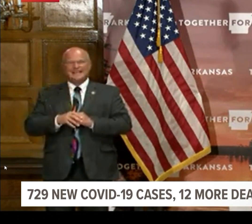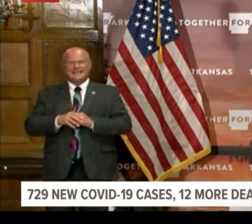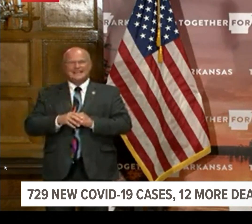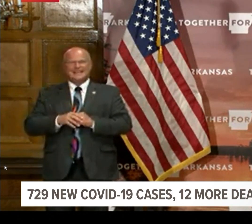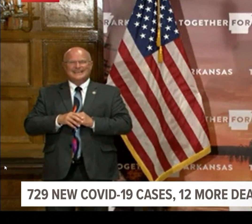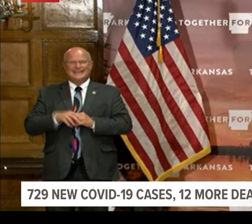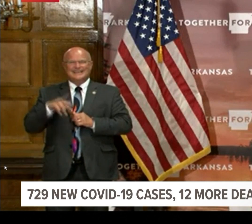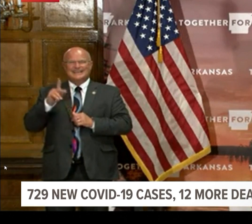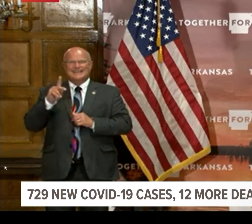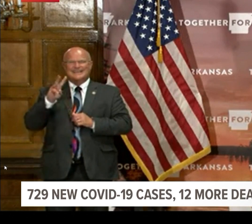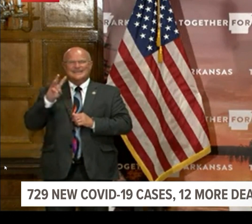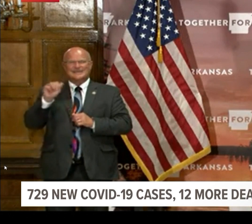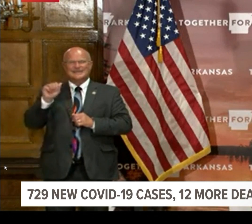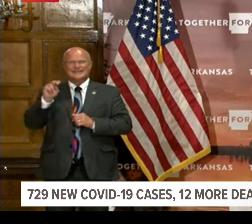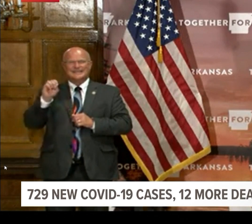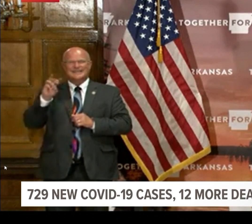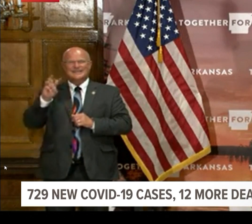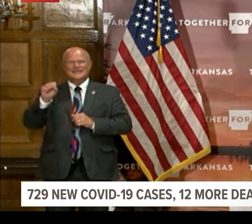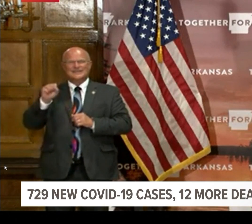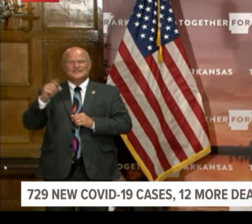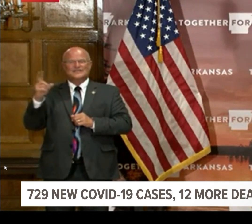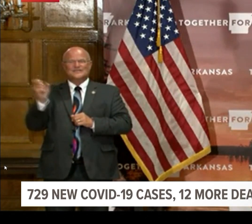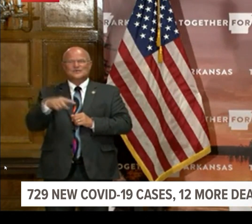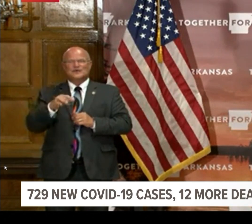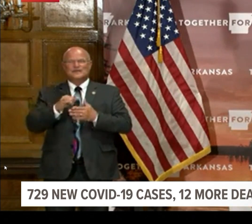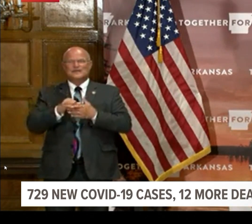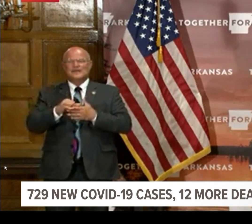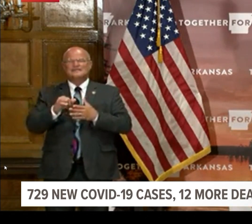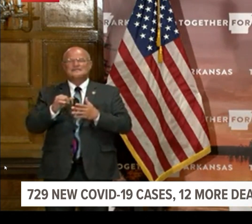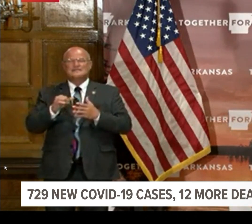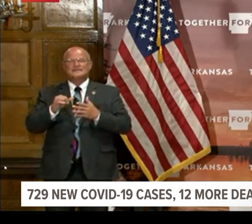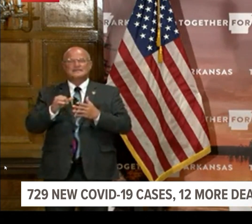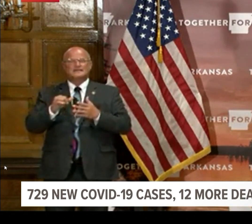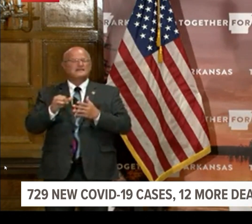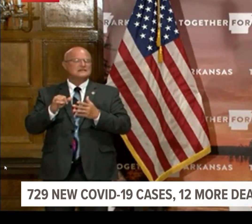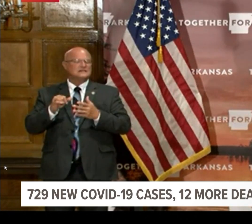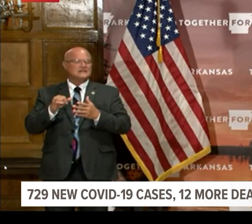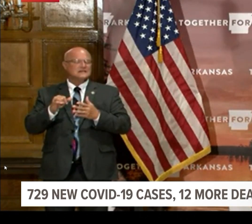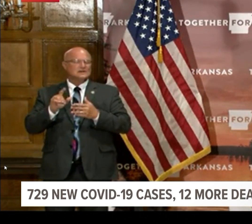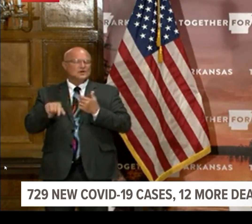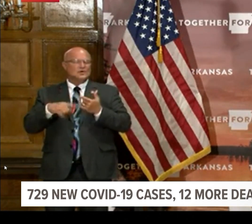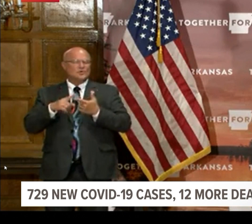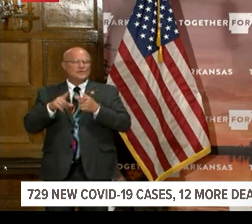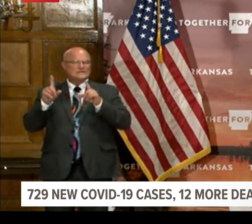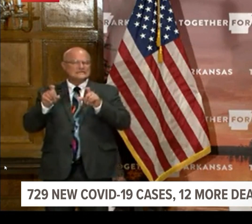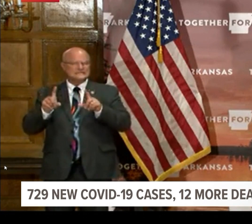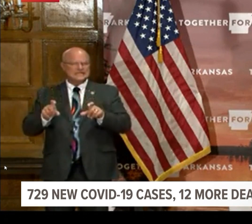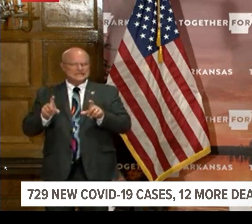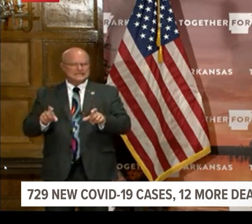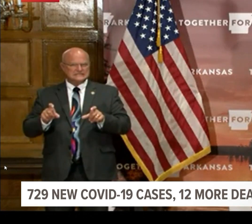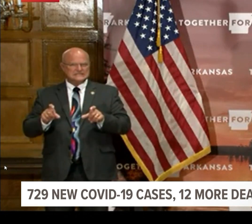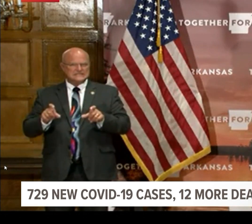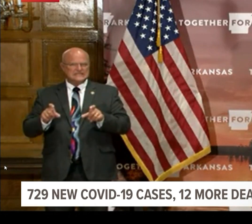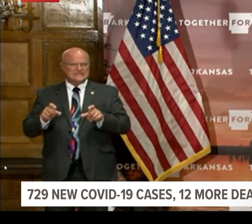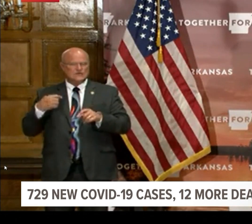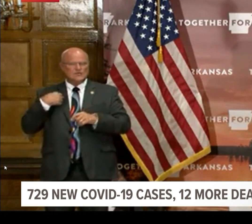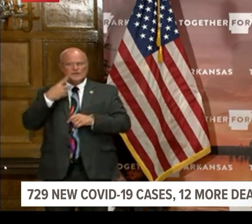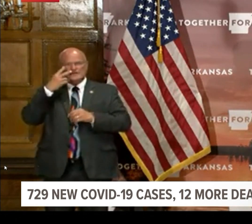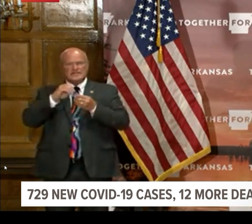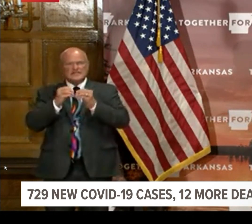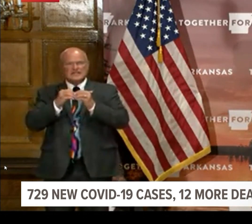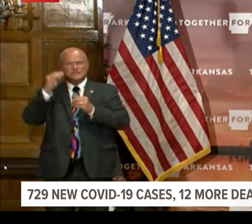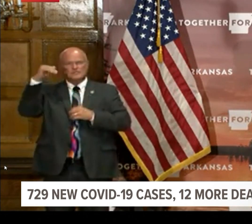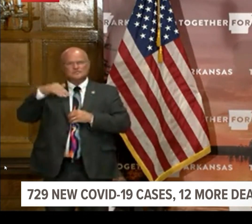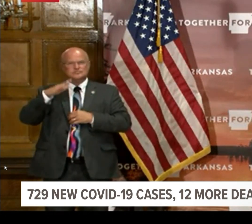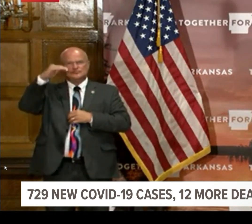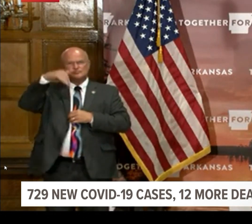with KNWA News. I have a question for you that actually State Senator Jim Hendren asked. When it comes to testing, we've seen numbers drop and